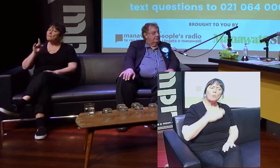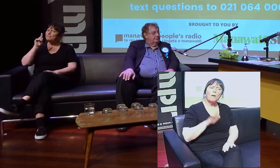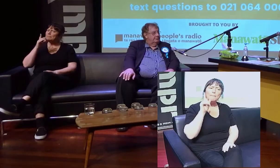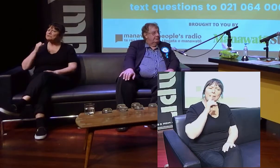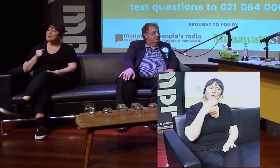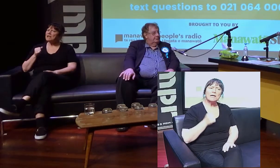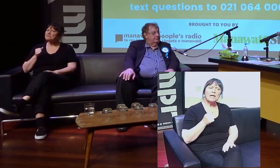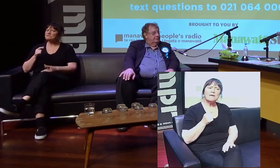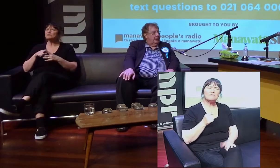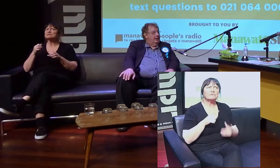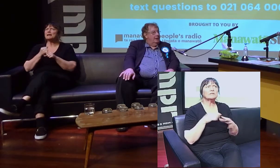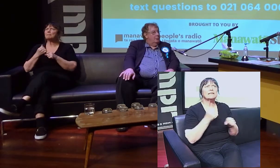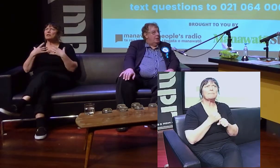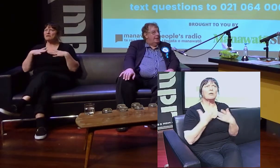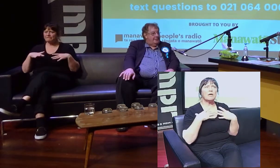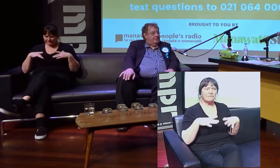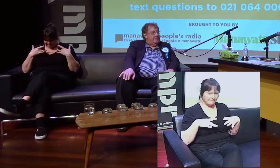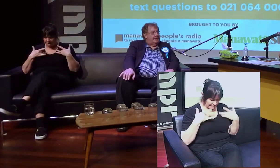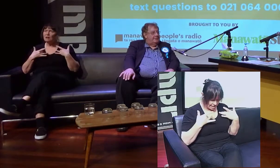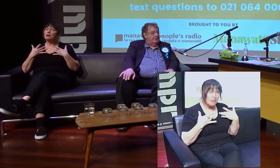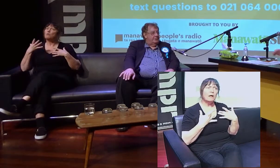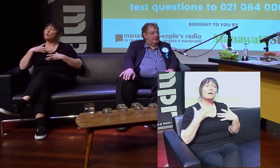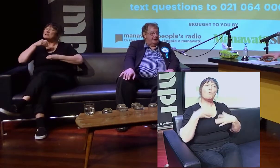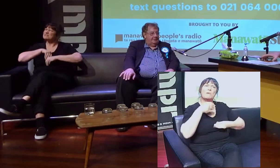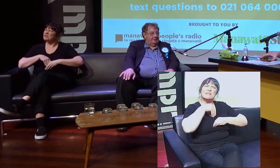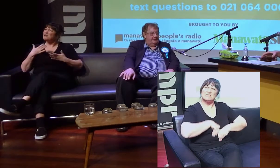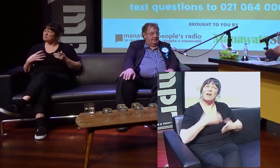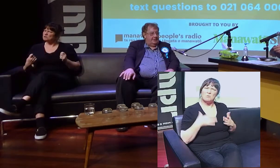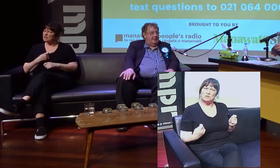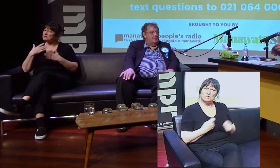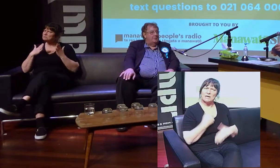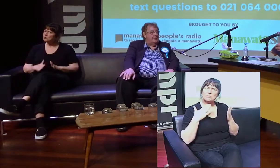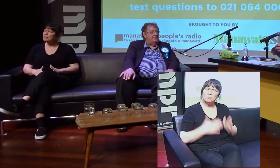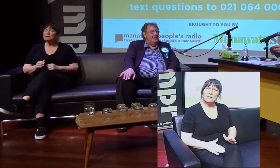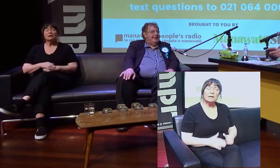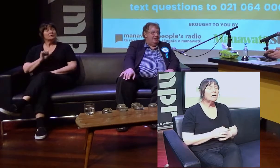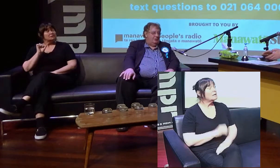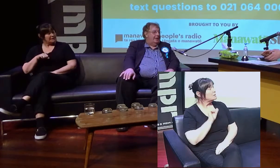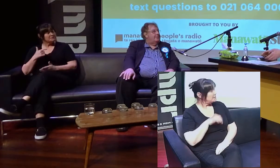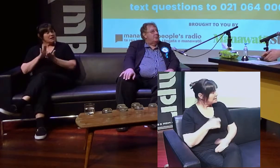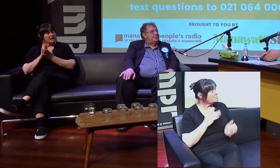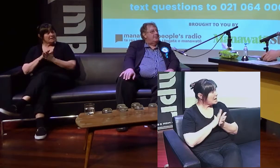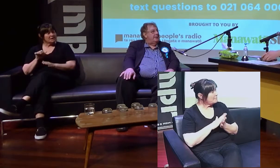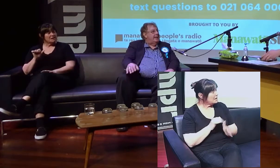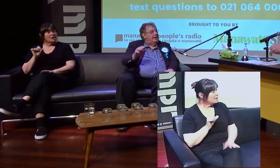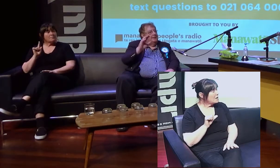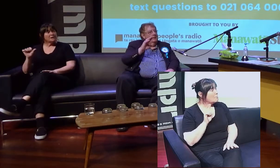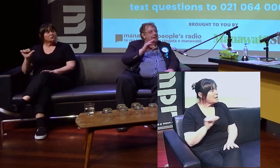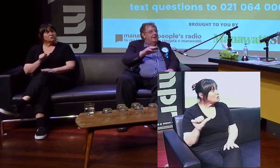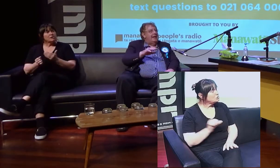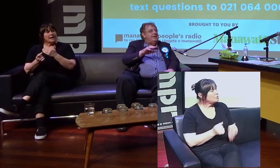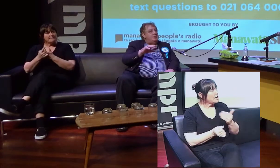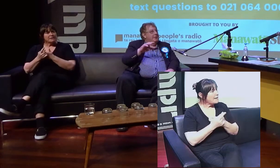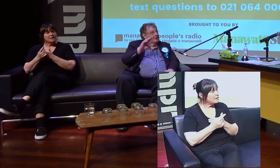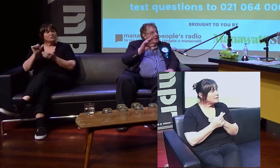have gender reassignment surgery. We are happy for people to have gender reassignment surgery. We believe it should happen when people are